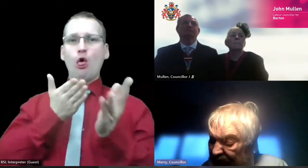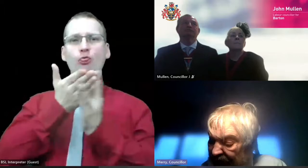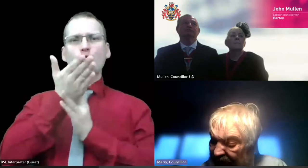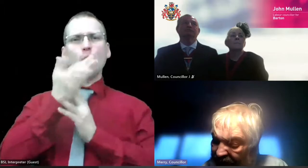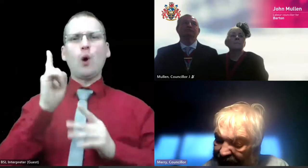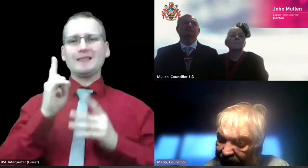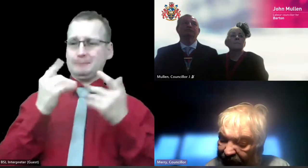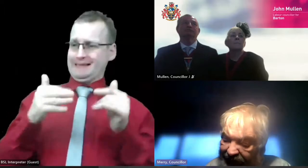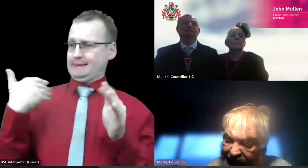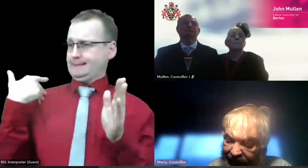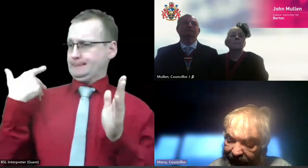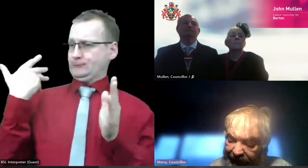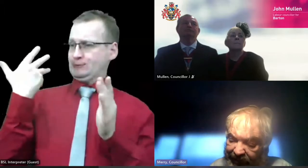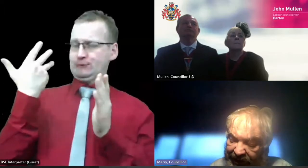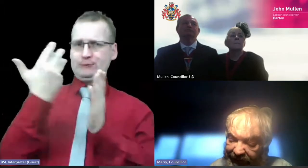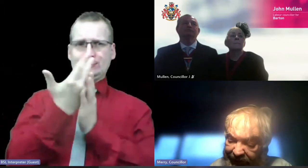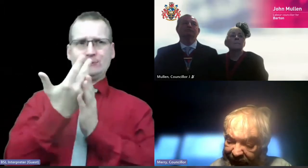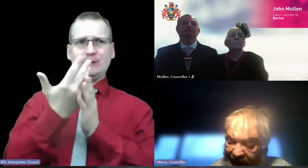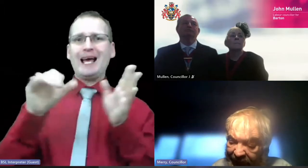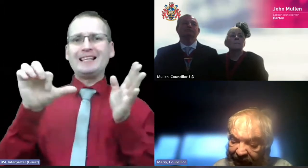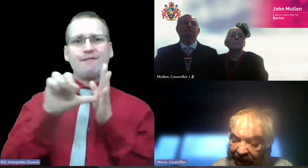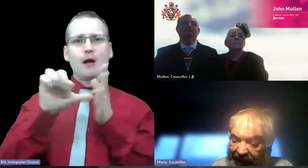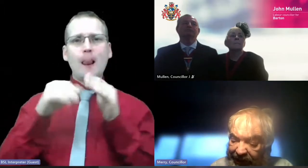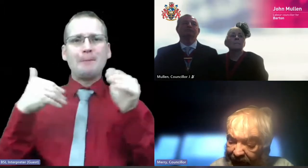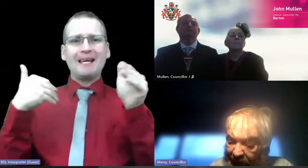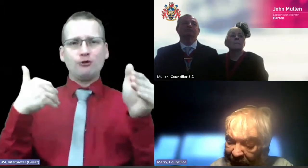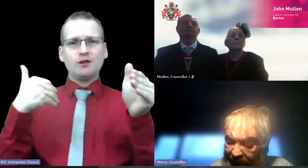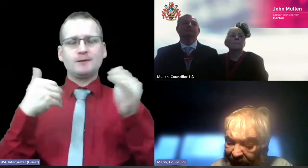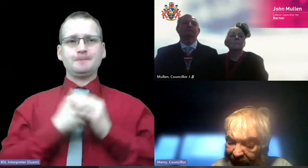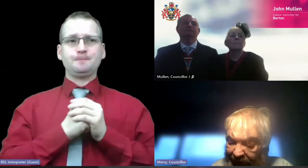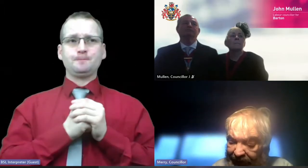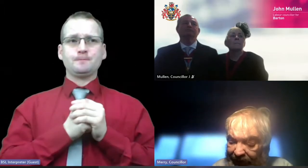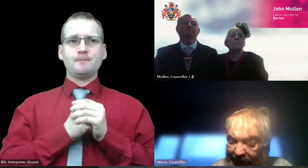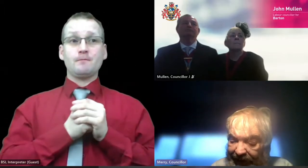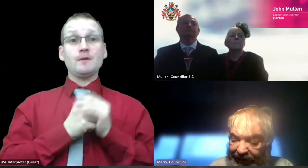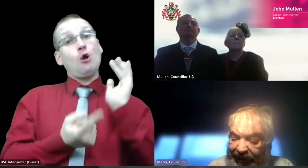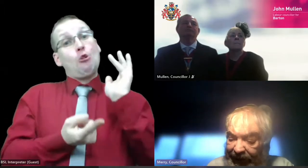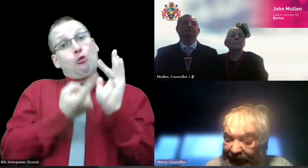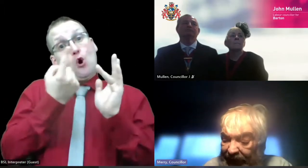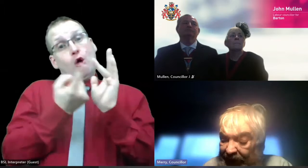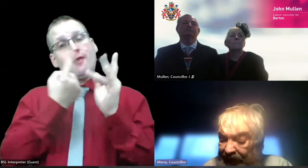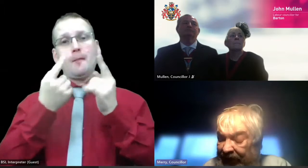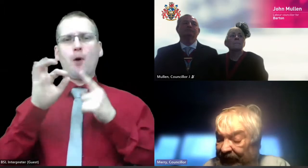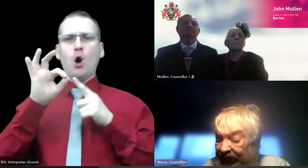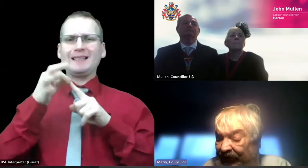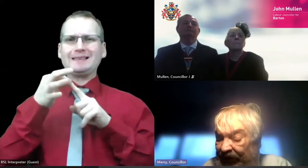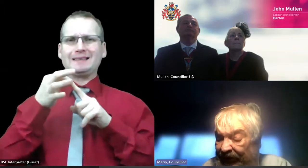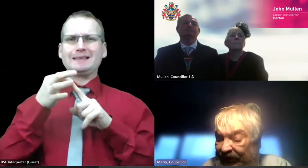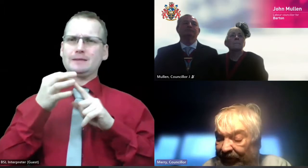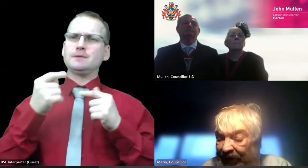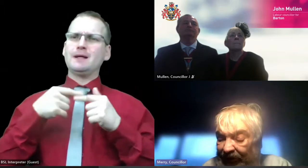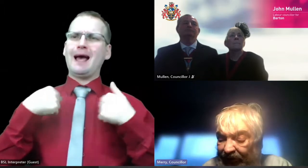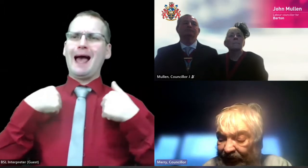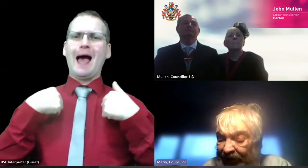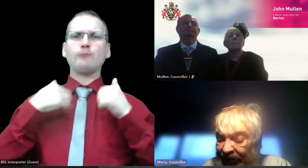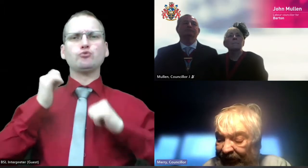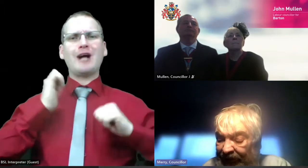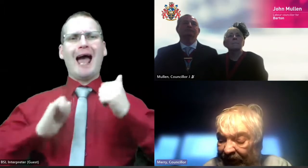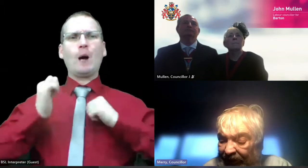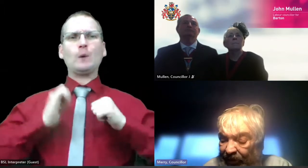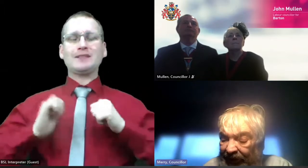has been a very difficult period. And the other point I would like to make is that I'm really proud of the fact that he's managed